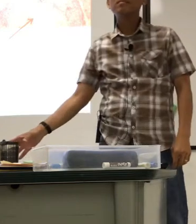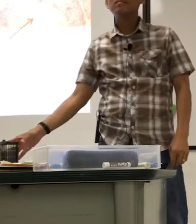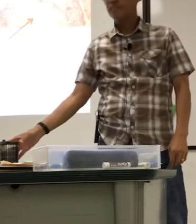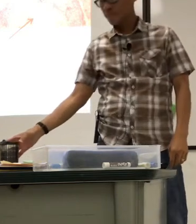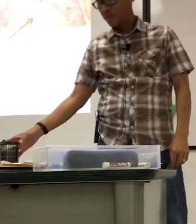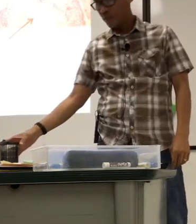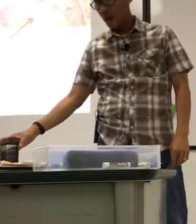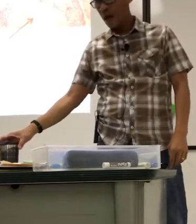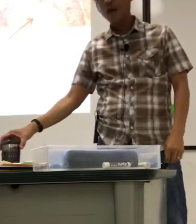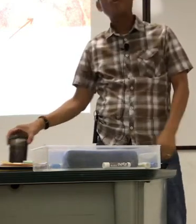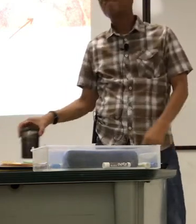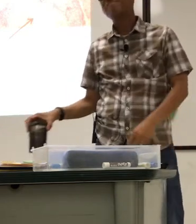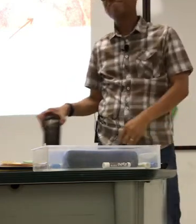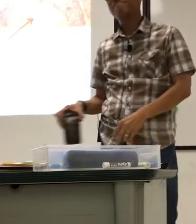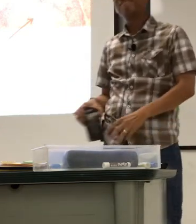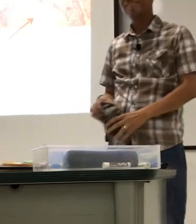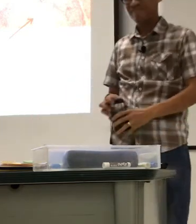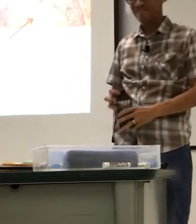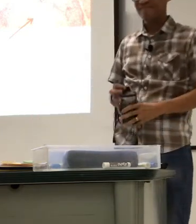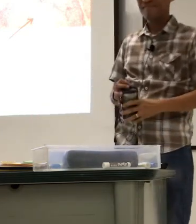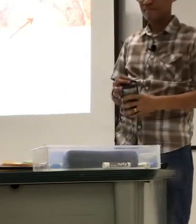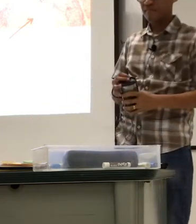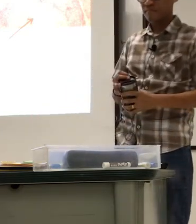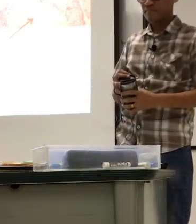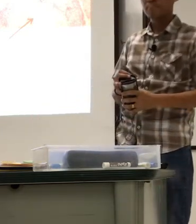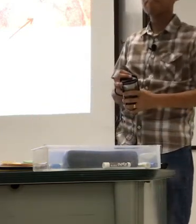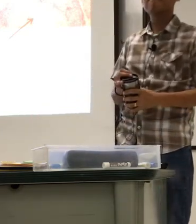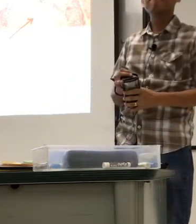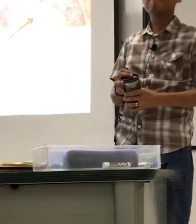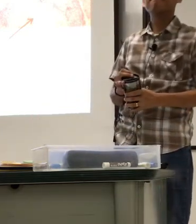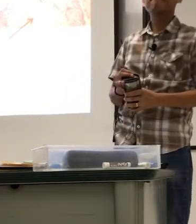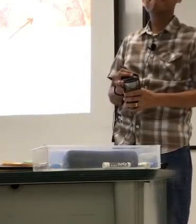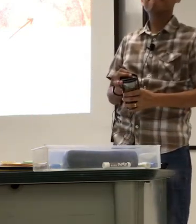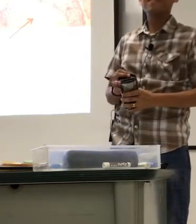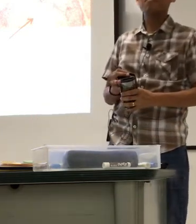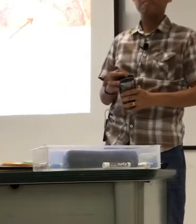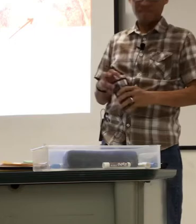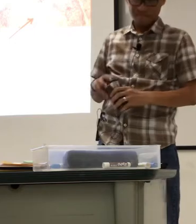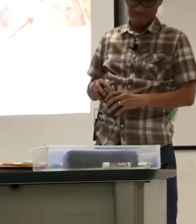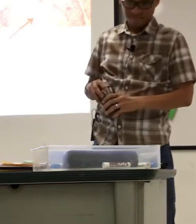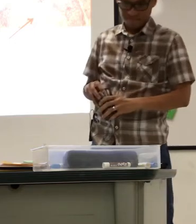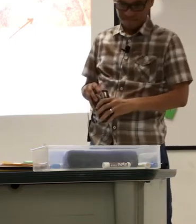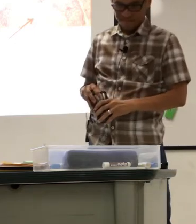microbiome? No. Oh, I thought you said you did last semester.